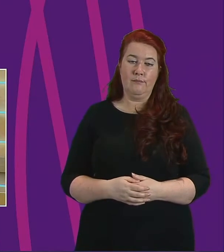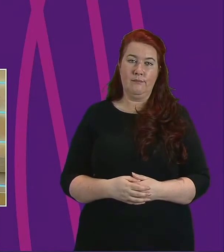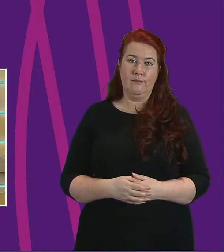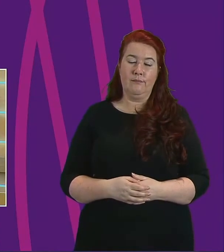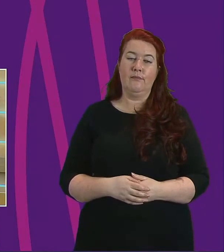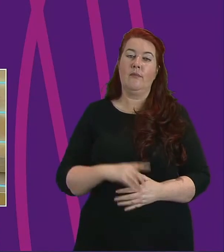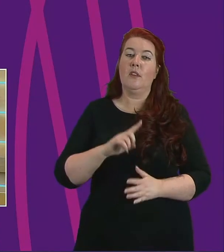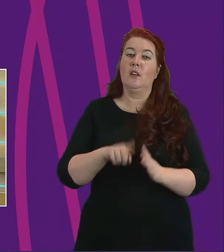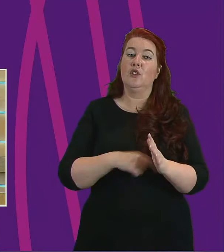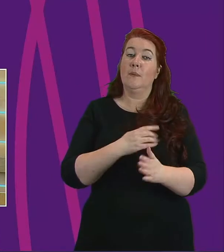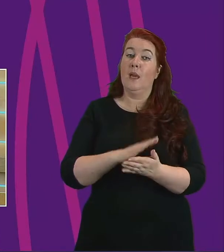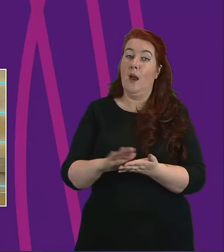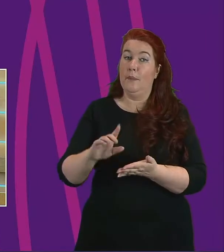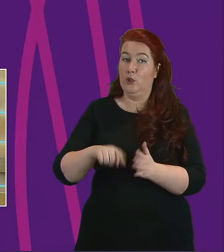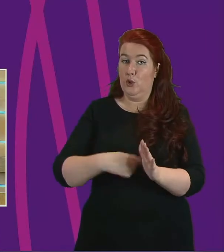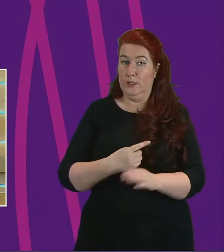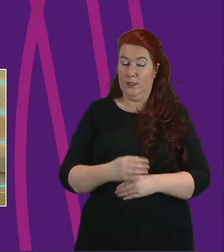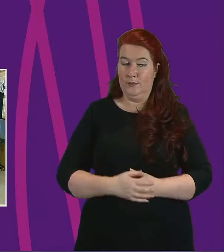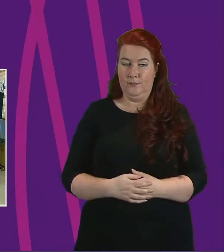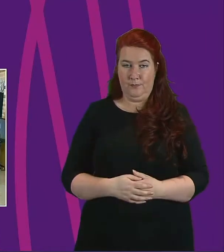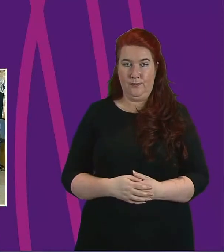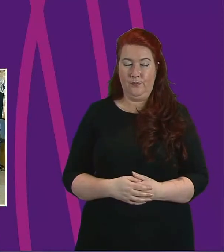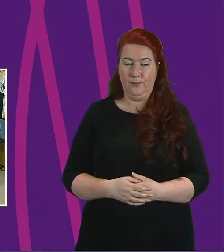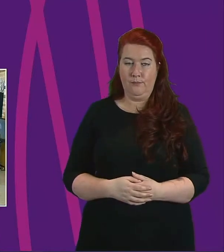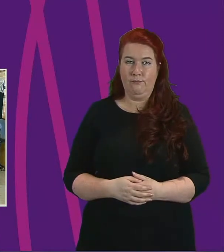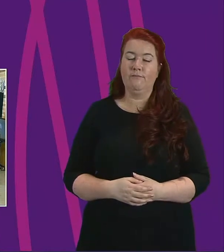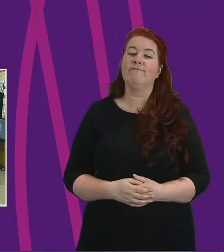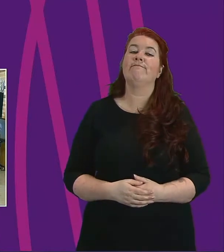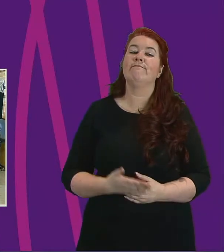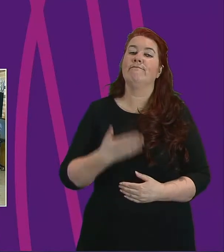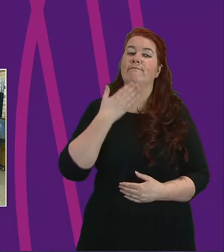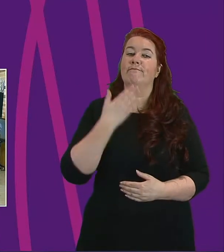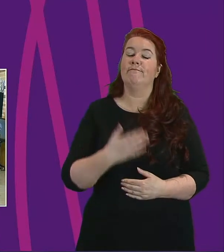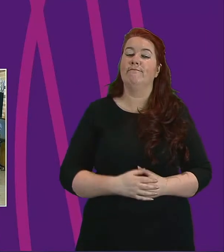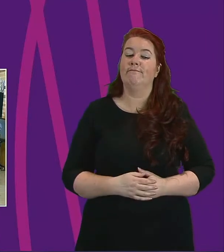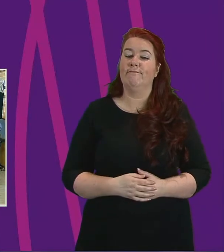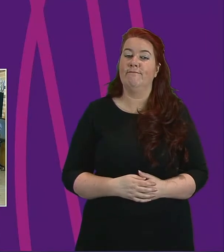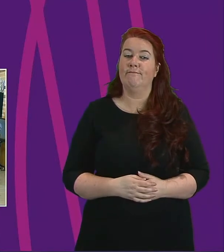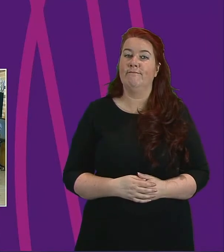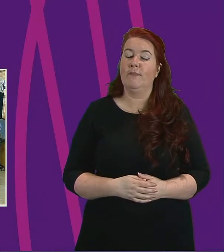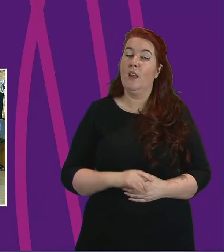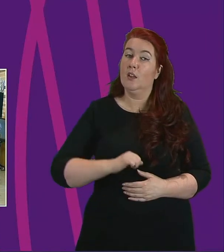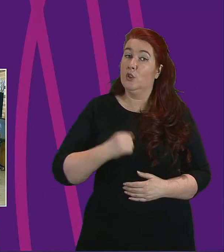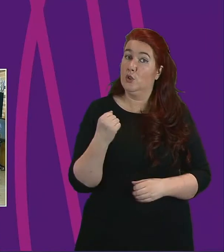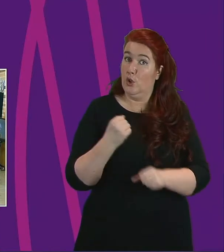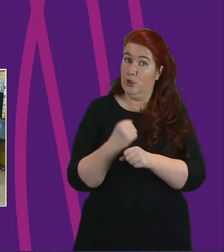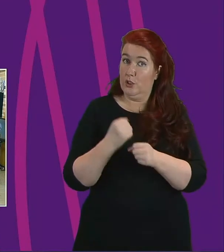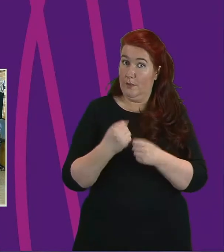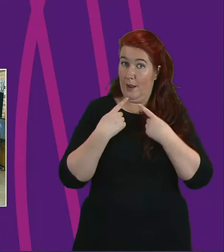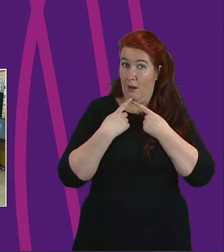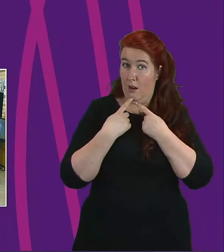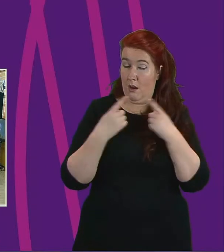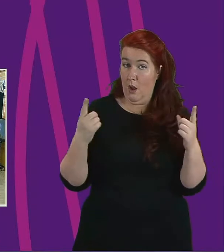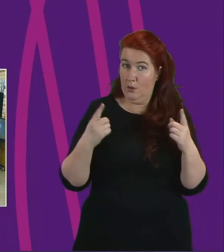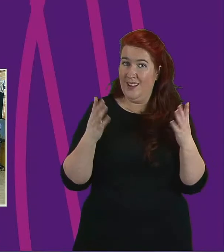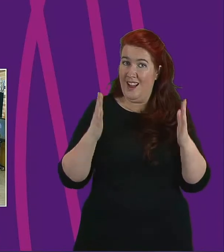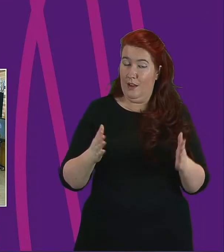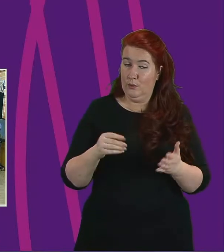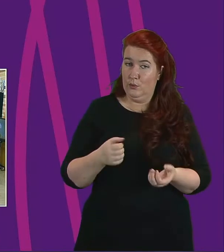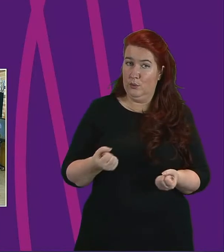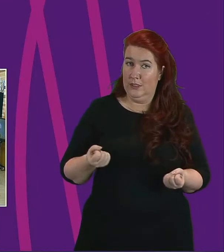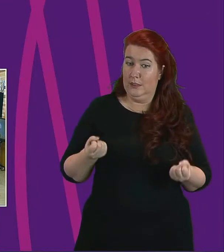Jamie Halcrow-Johnson, followed by Neil Bibby. Thank you. The Scottish Government has now announced that it's having to spend 9 million